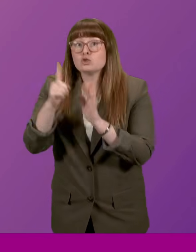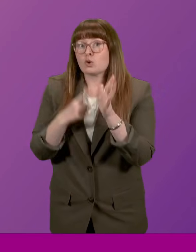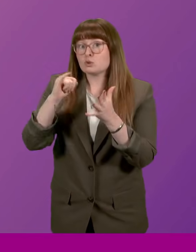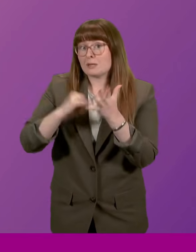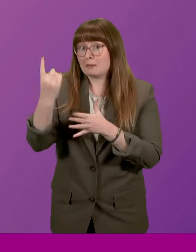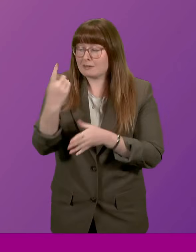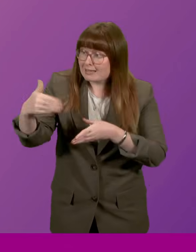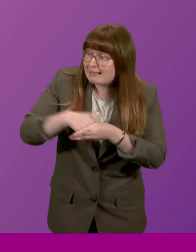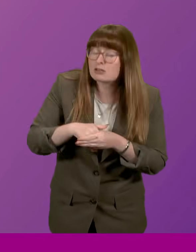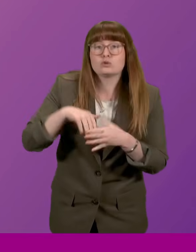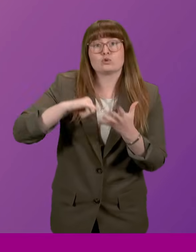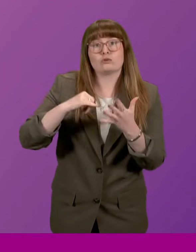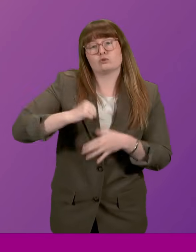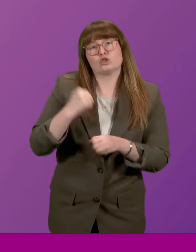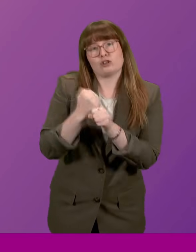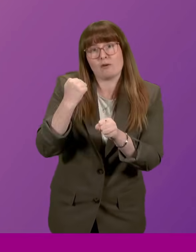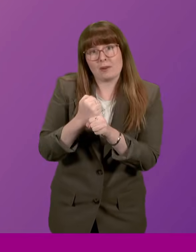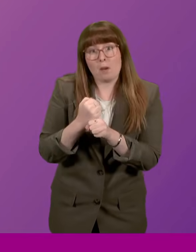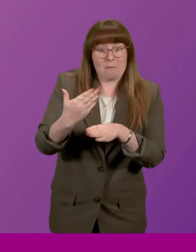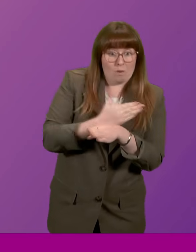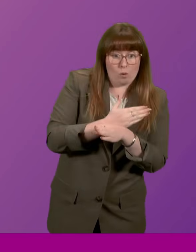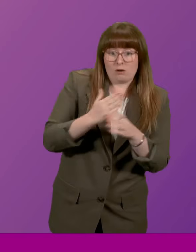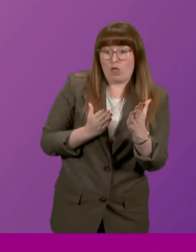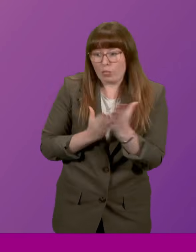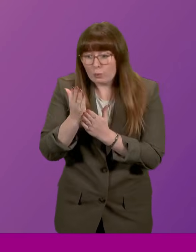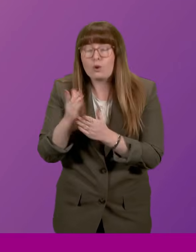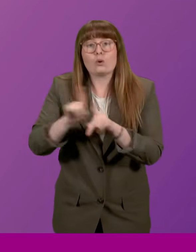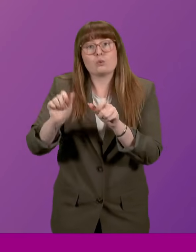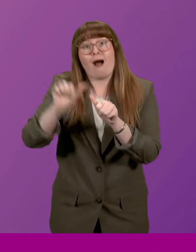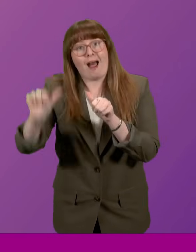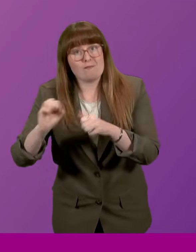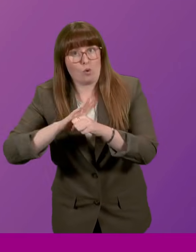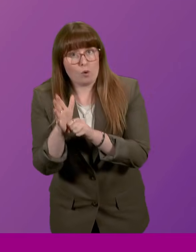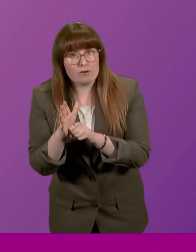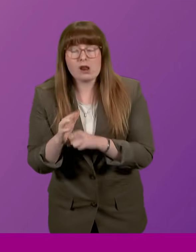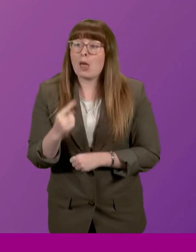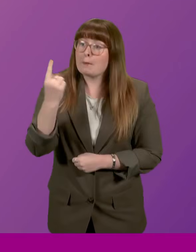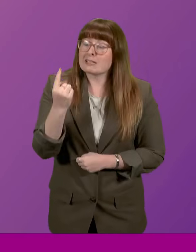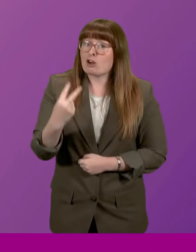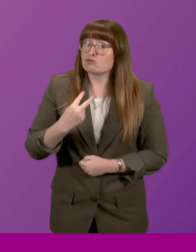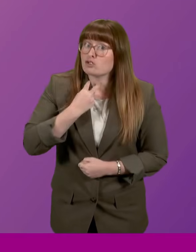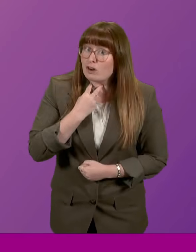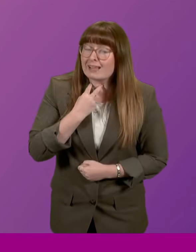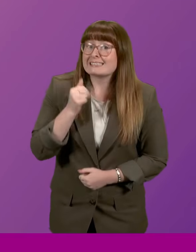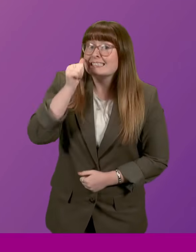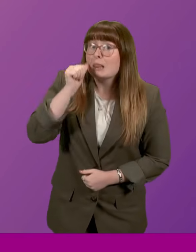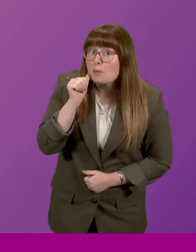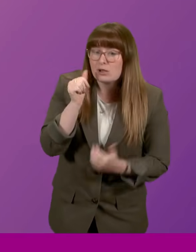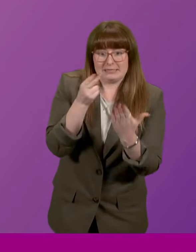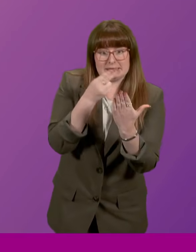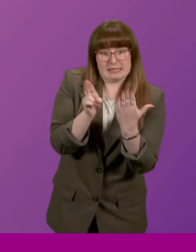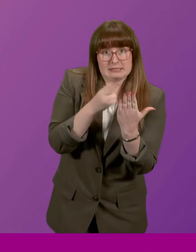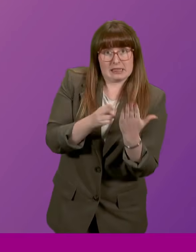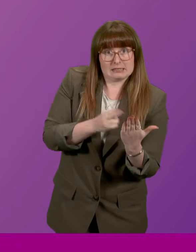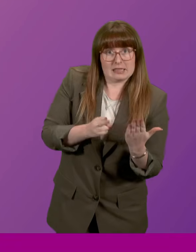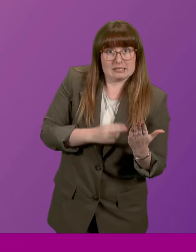operations of the Scottish Government before, during and after the pandemic, does he regret deliberately deleting evidence for